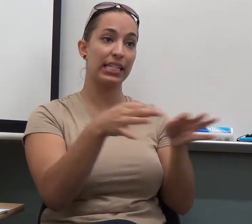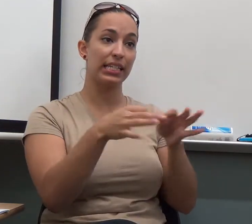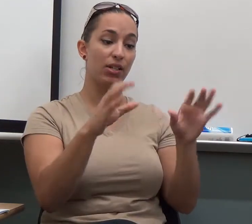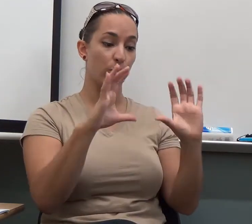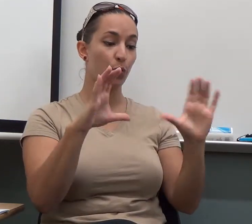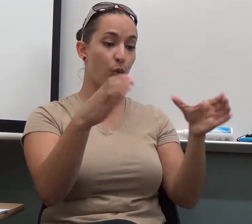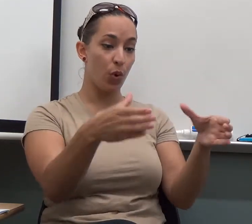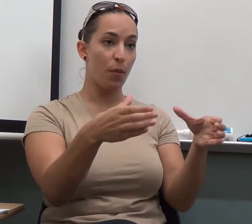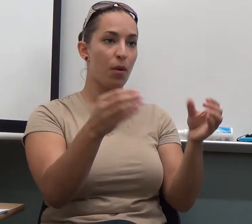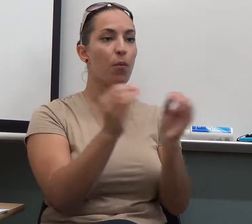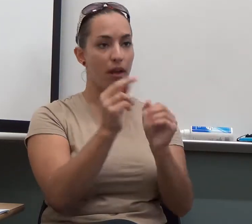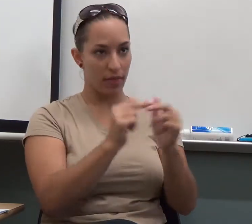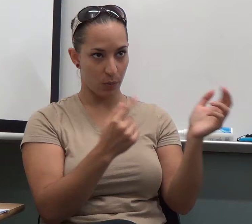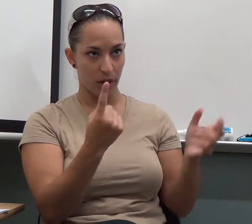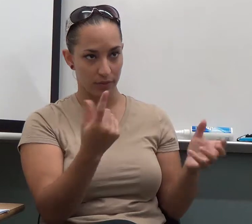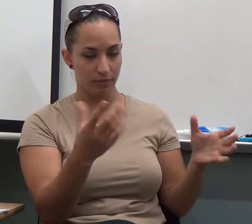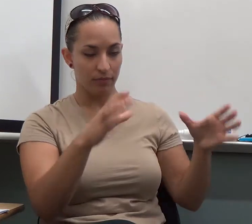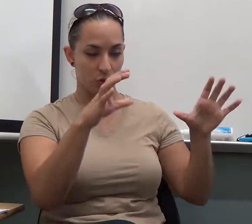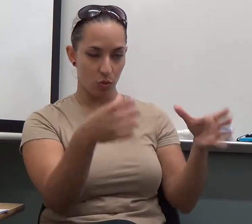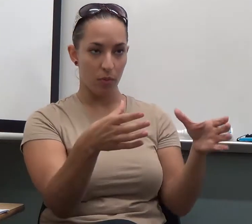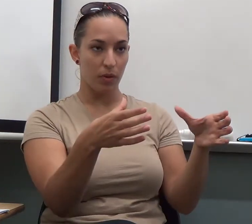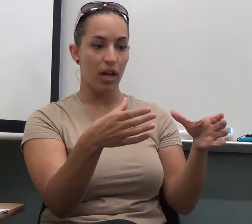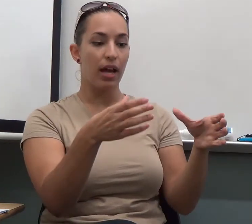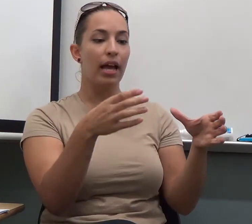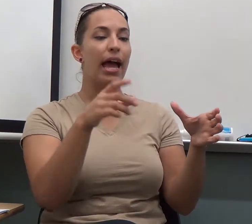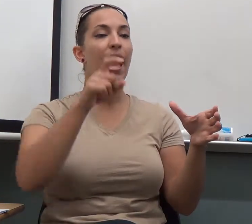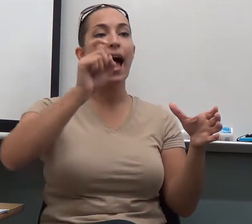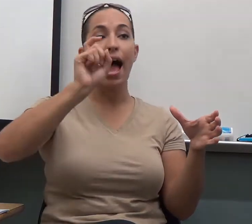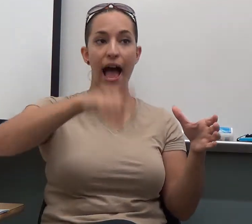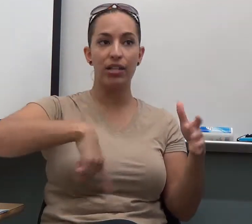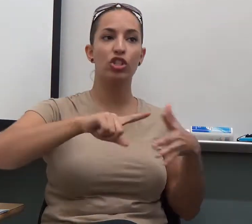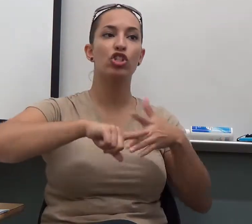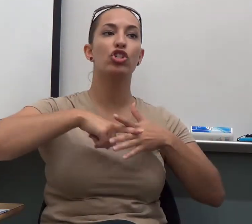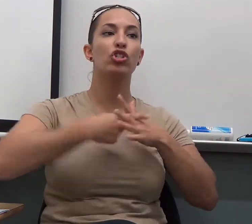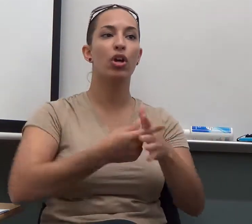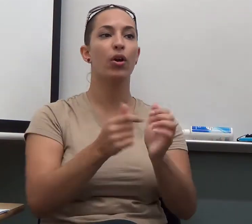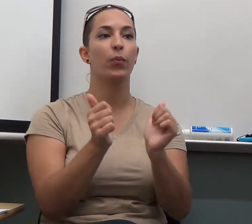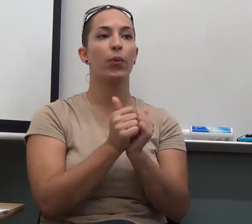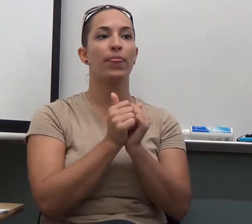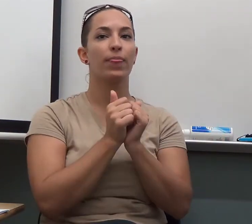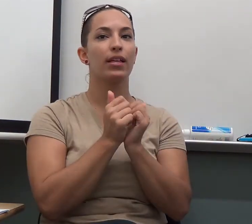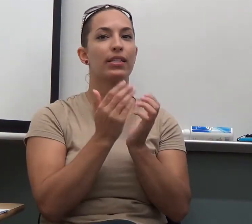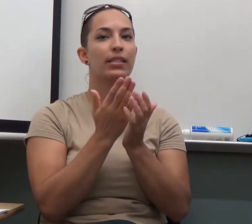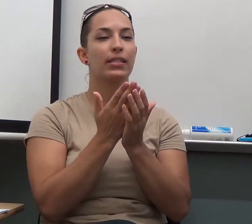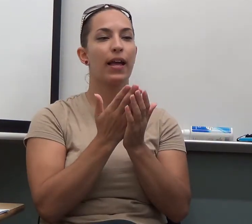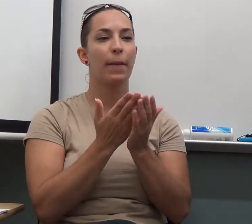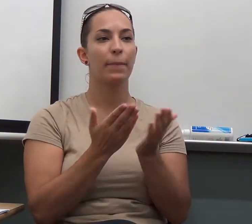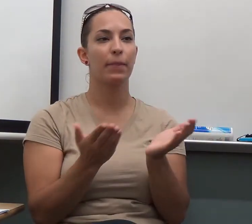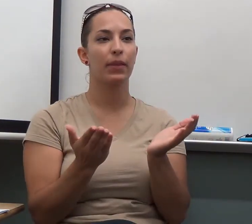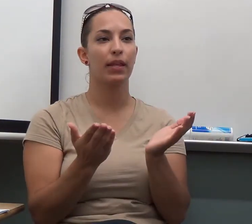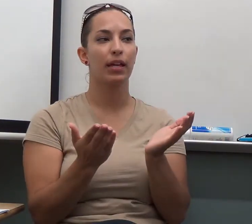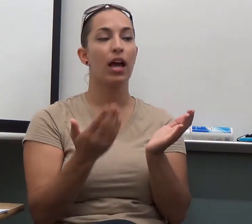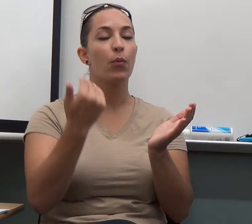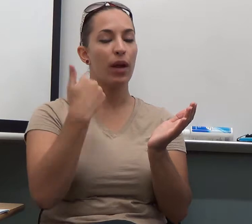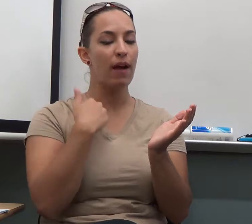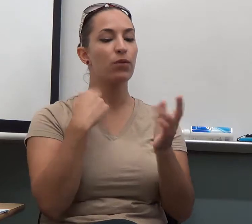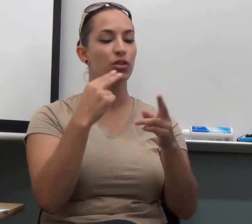right, more than one, it has to start with something. So we have what's called the